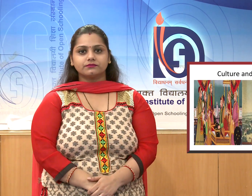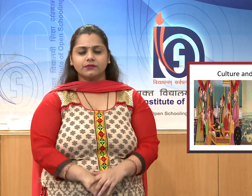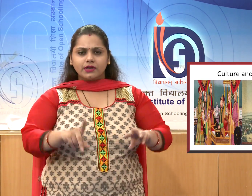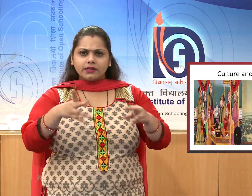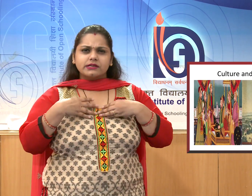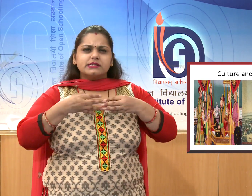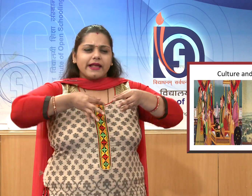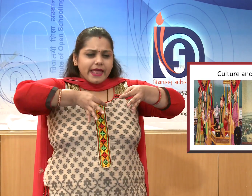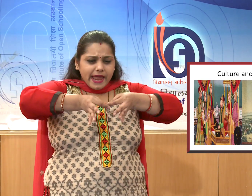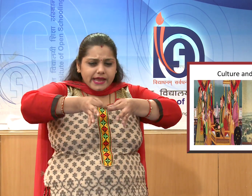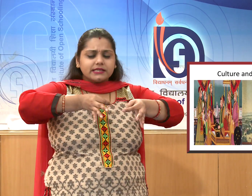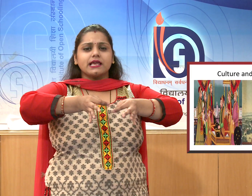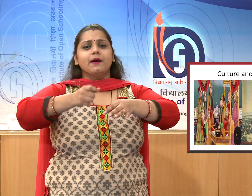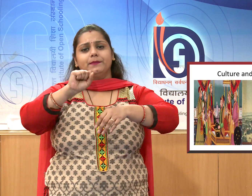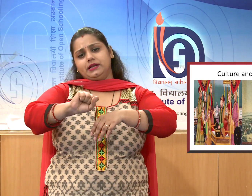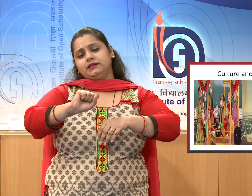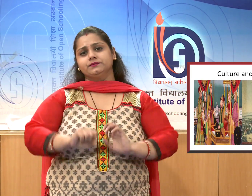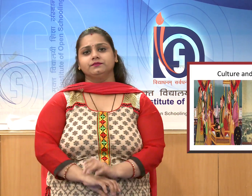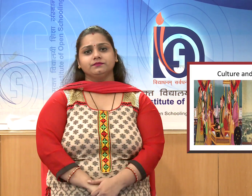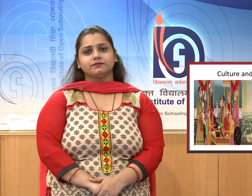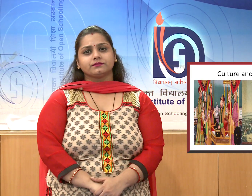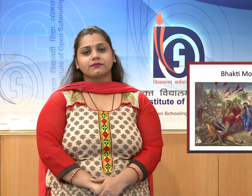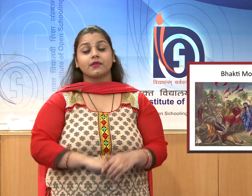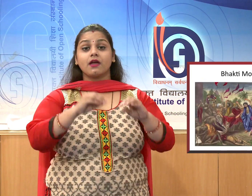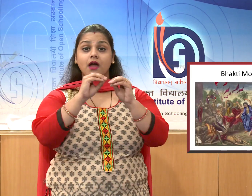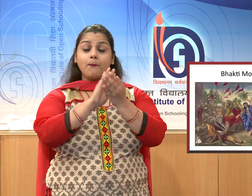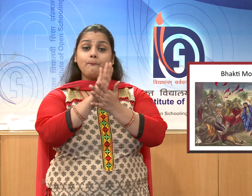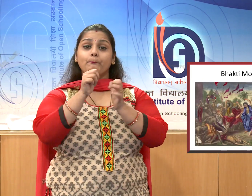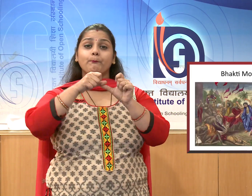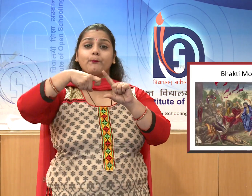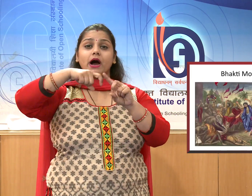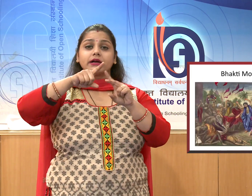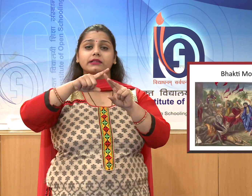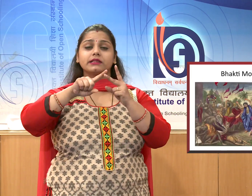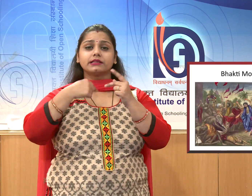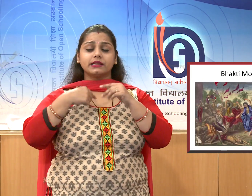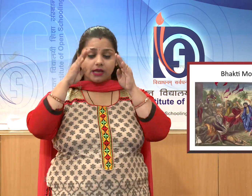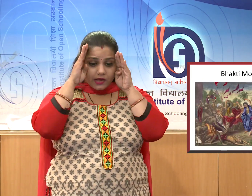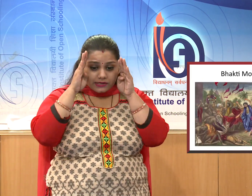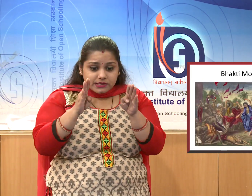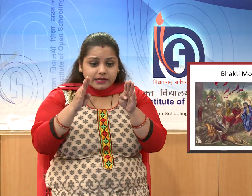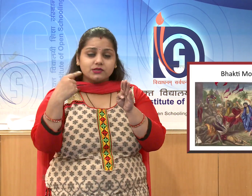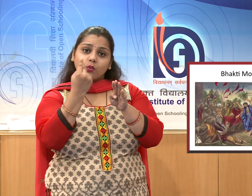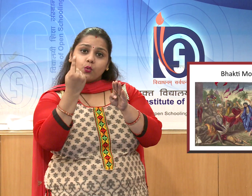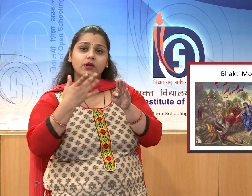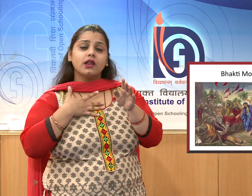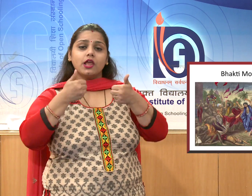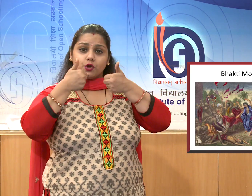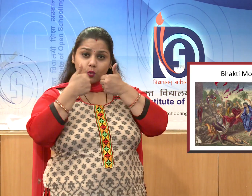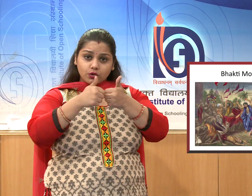are examples of this. The Bhakti movement, which stressed on oneness